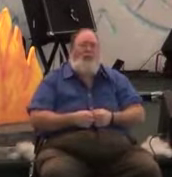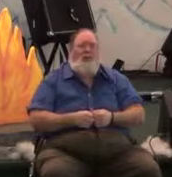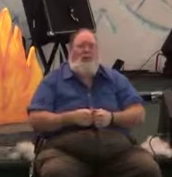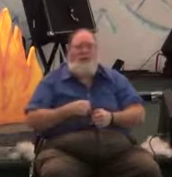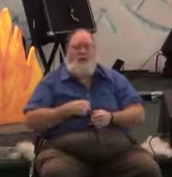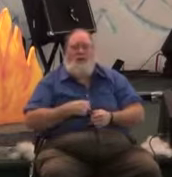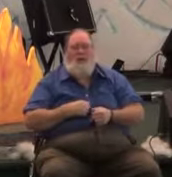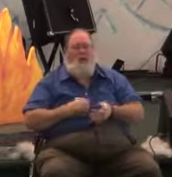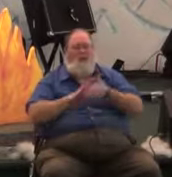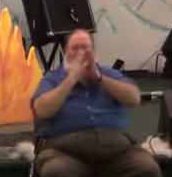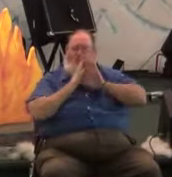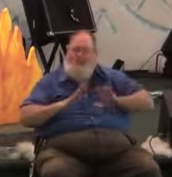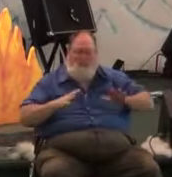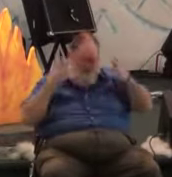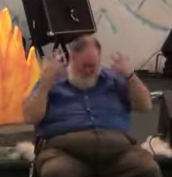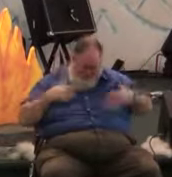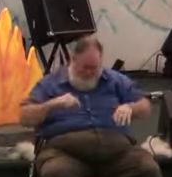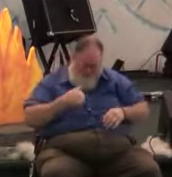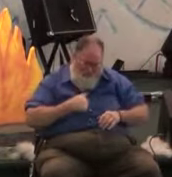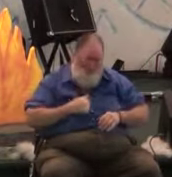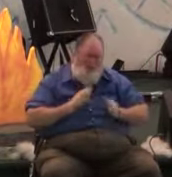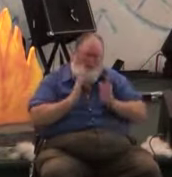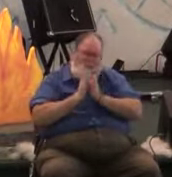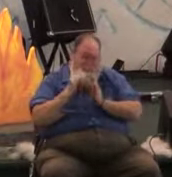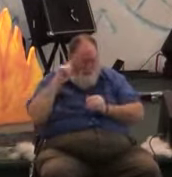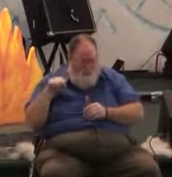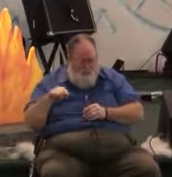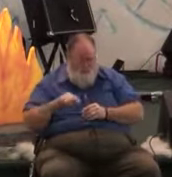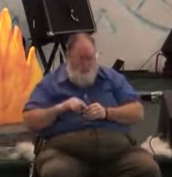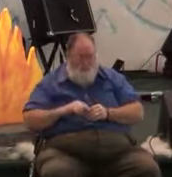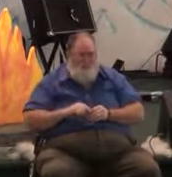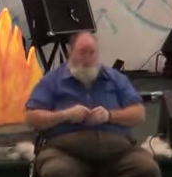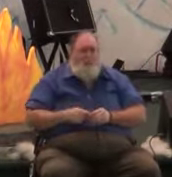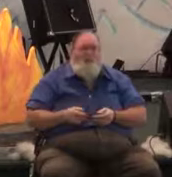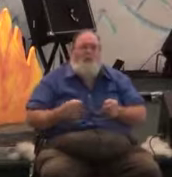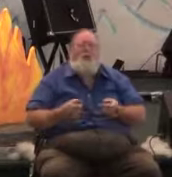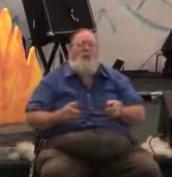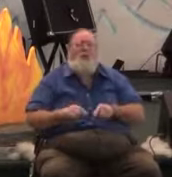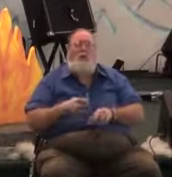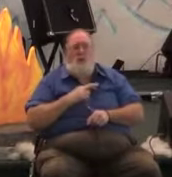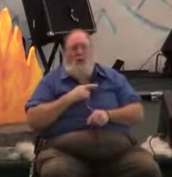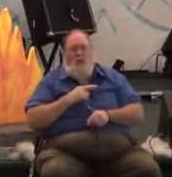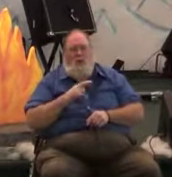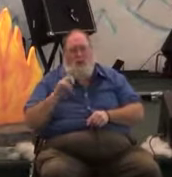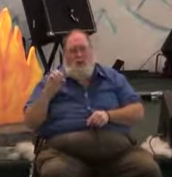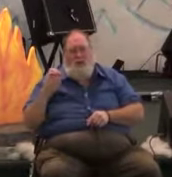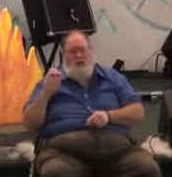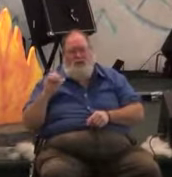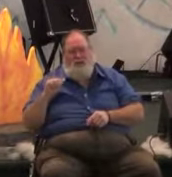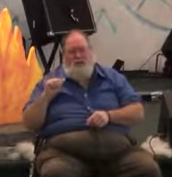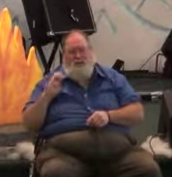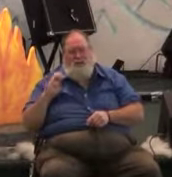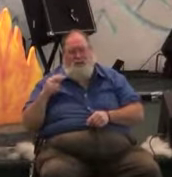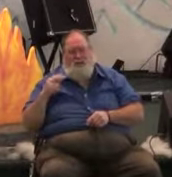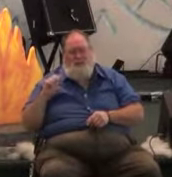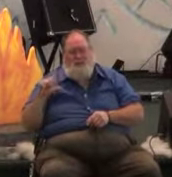And I just sat there and prayed for her myself when Rachel came and told me. And then after a while, I went and got on the prayer chain.